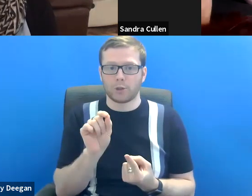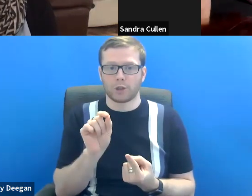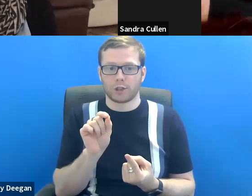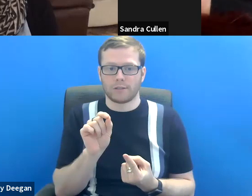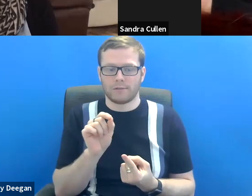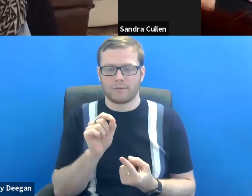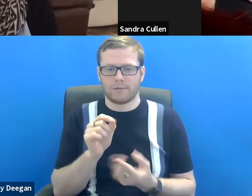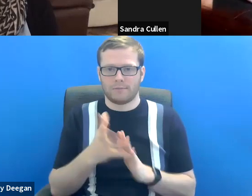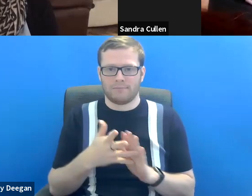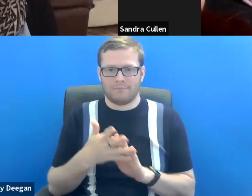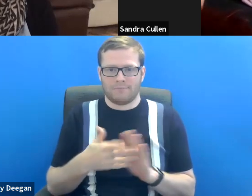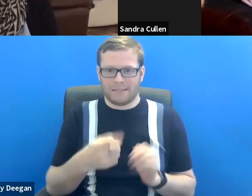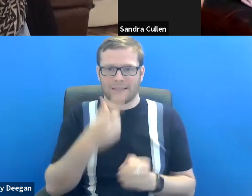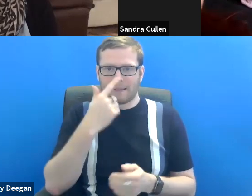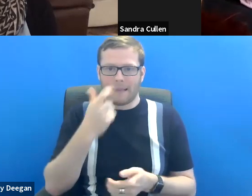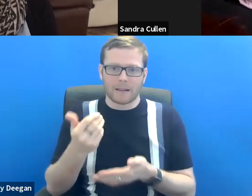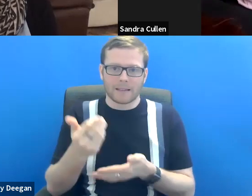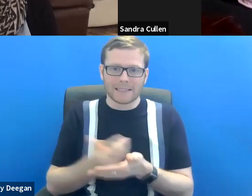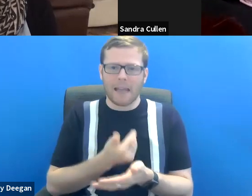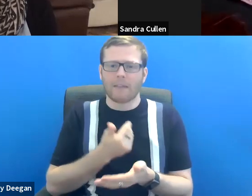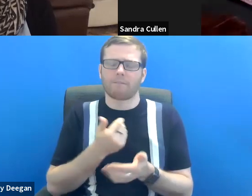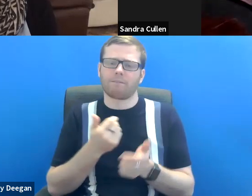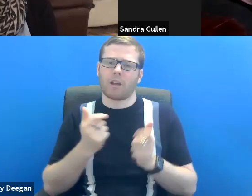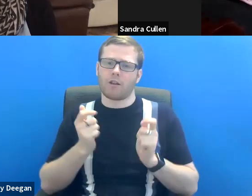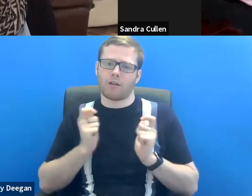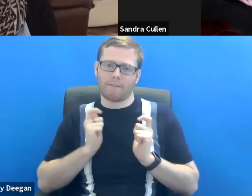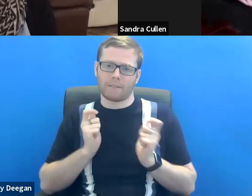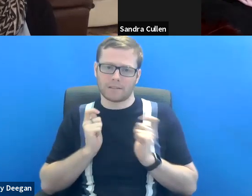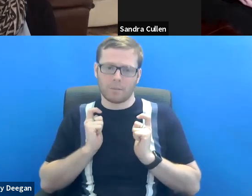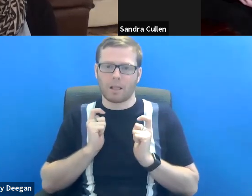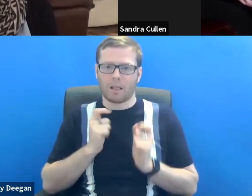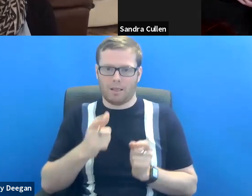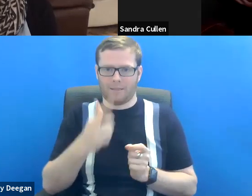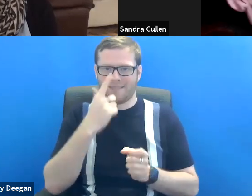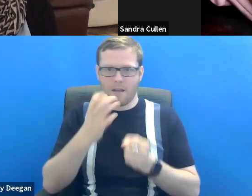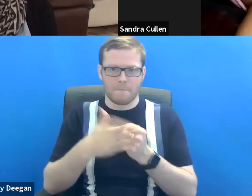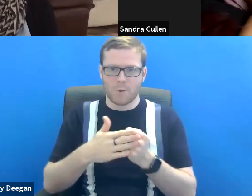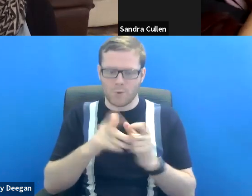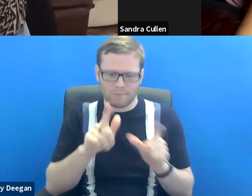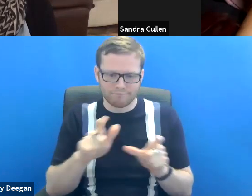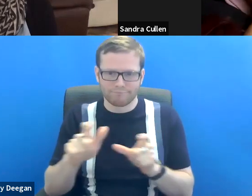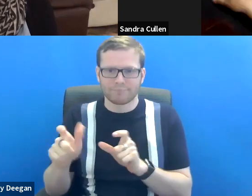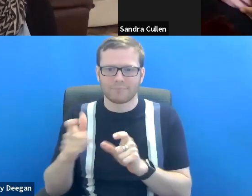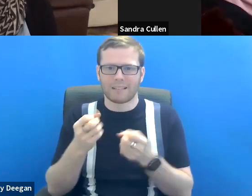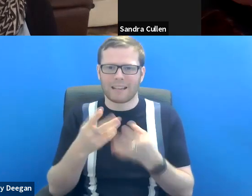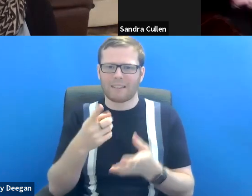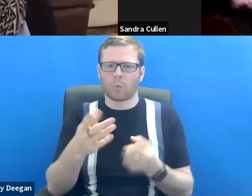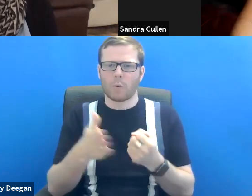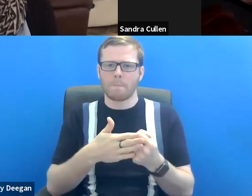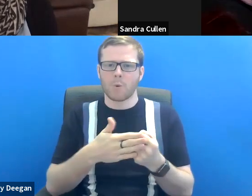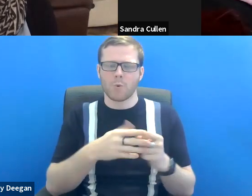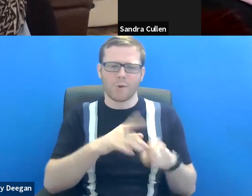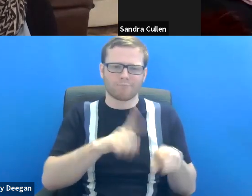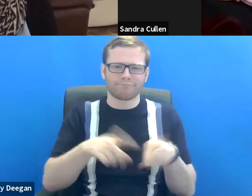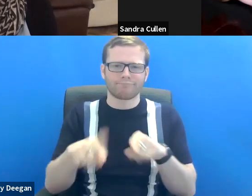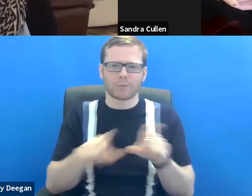for them to be safe, comfortable, and for you to take more pictures, gives you a bit more variety. And it's